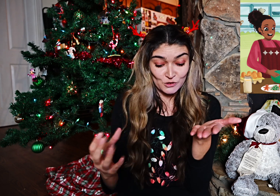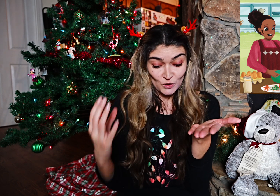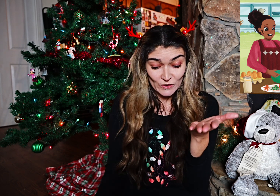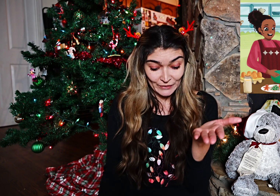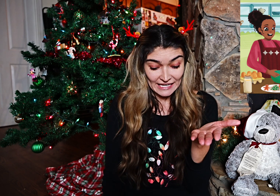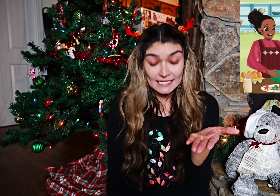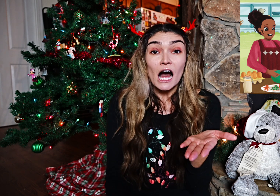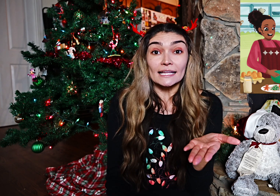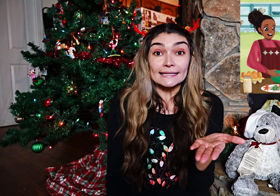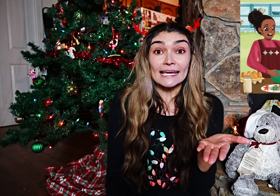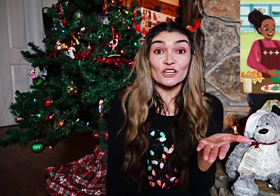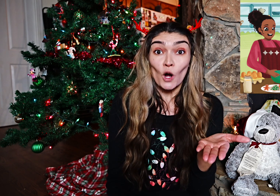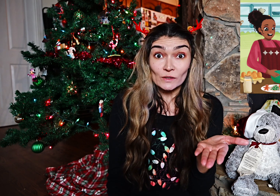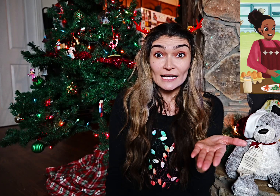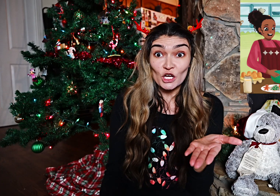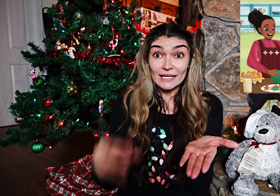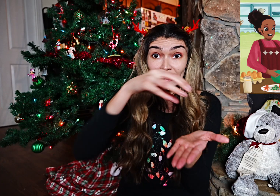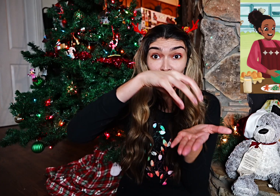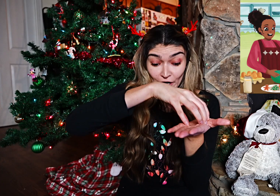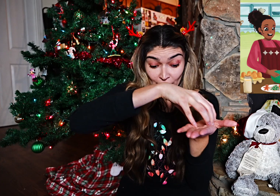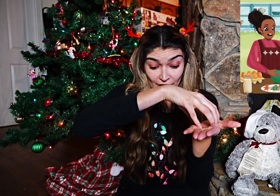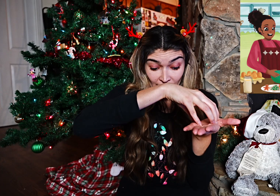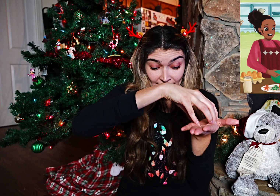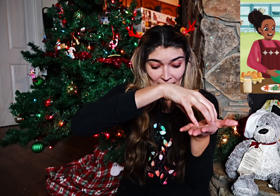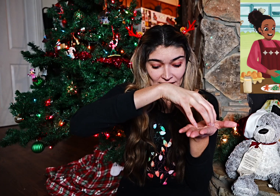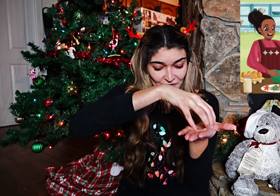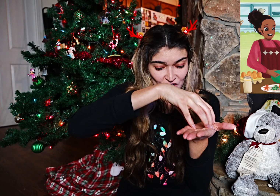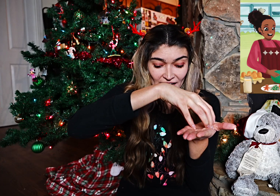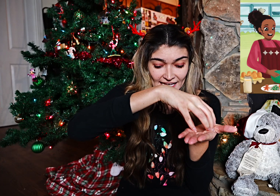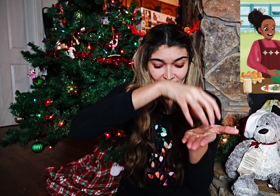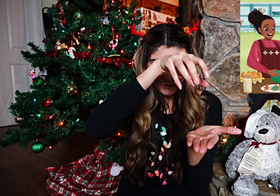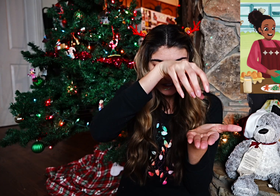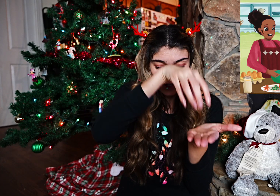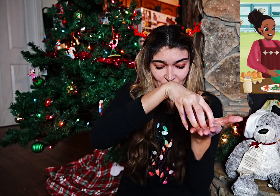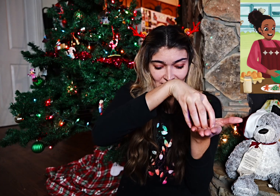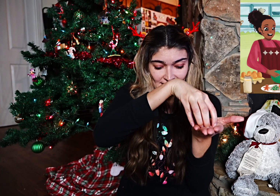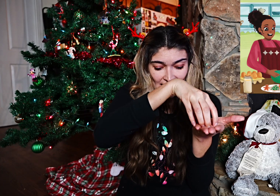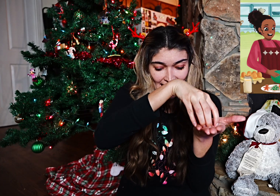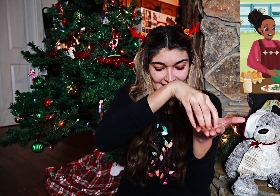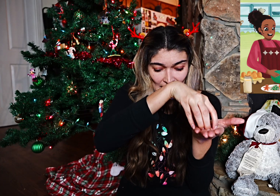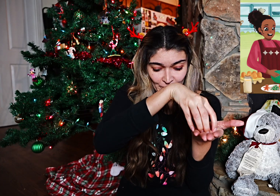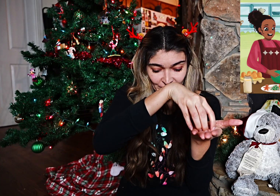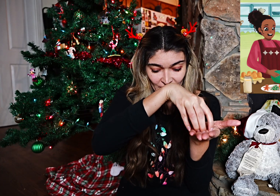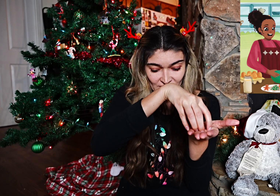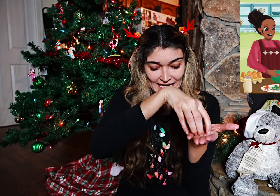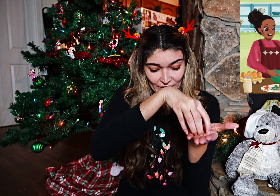to the plate like you're holding a cookie cutter. Now lift your hand and twist your wrist and tap your fingers down